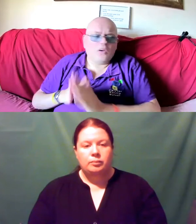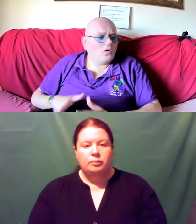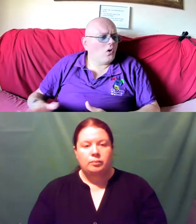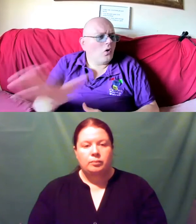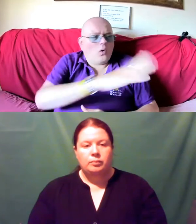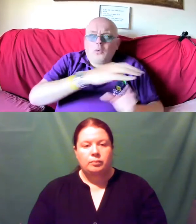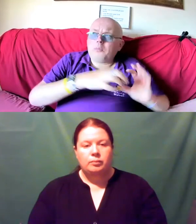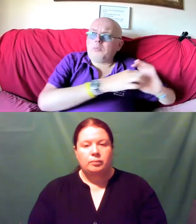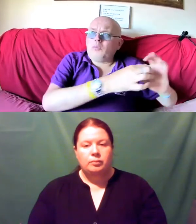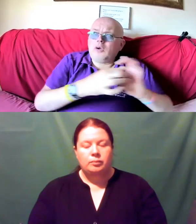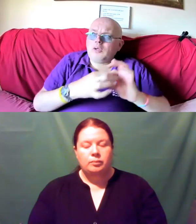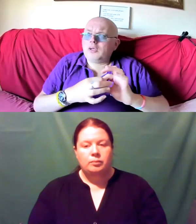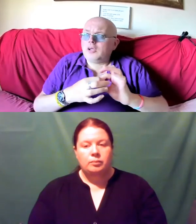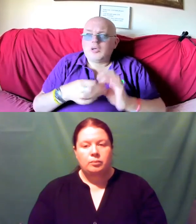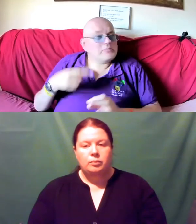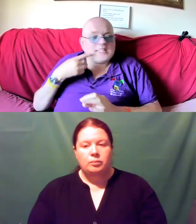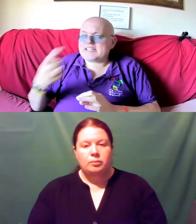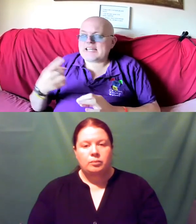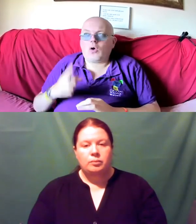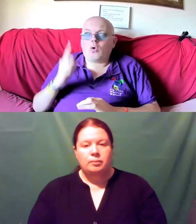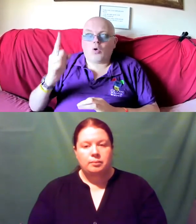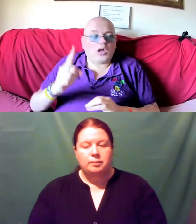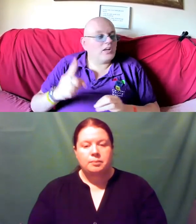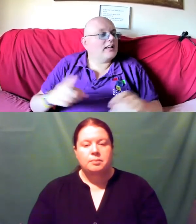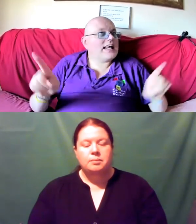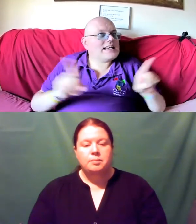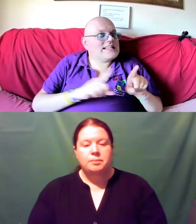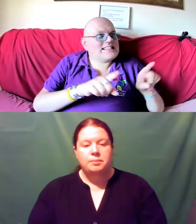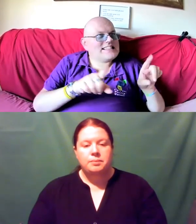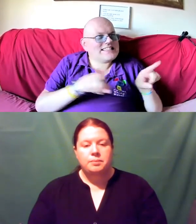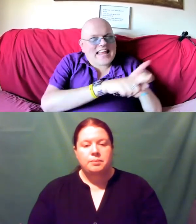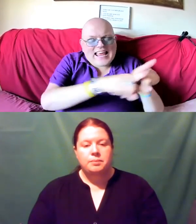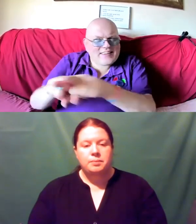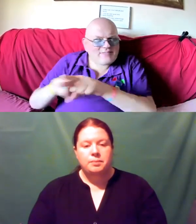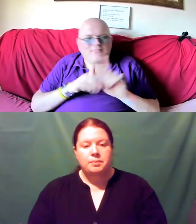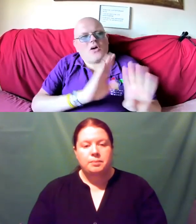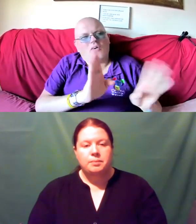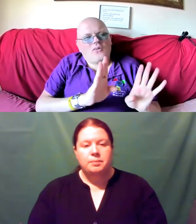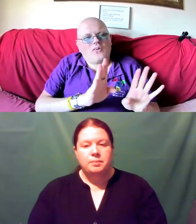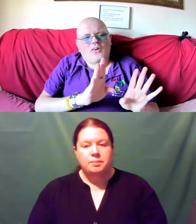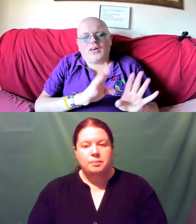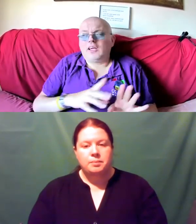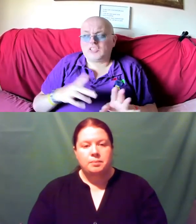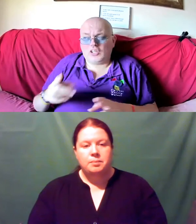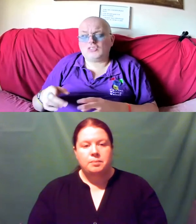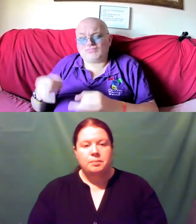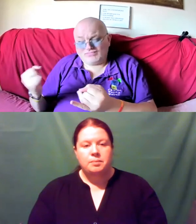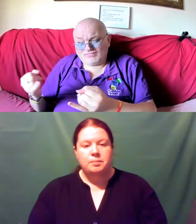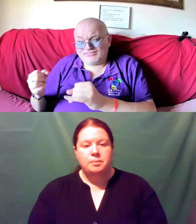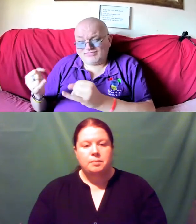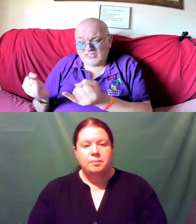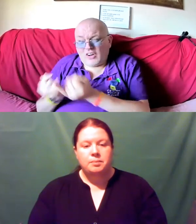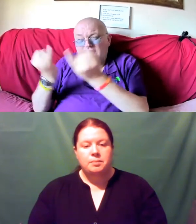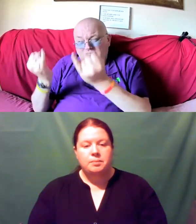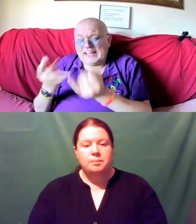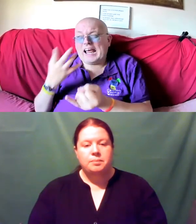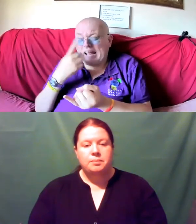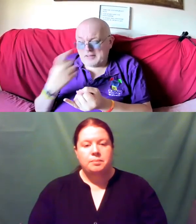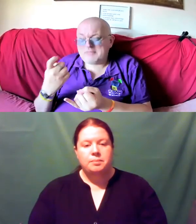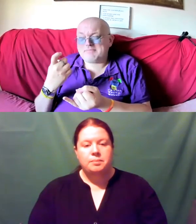didn't say one and the same. So we are going to be different and we are going to disagree, and there may be tensions and maybe conflict.